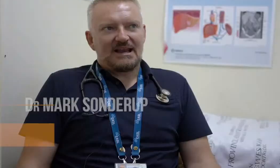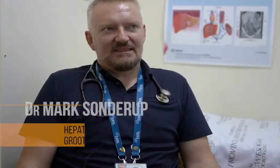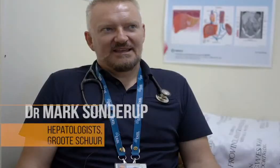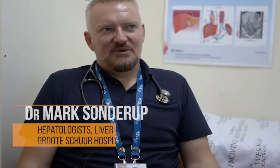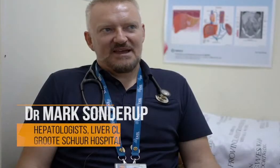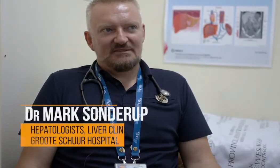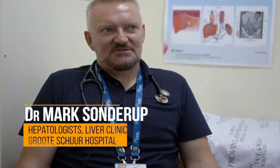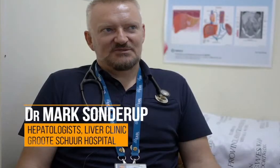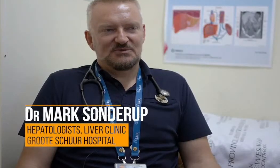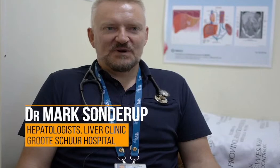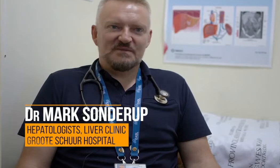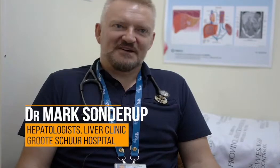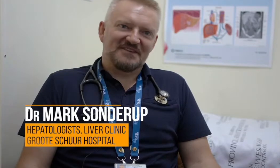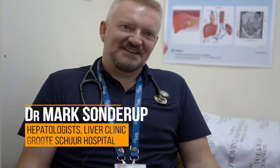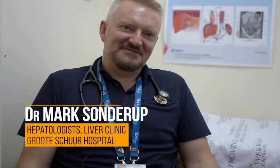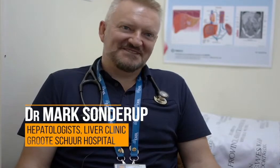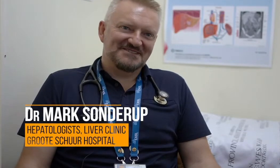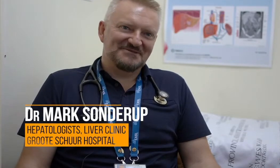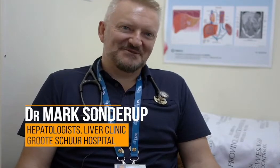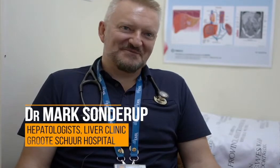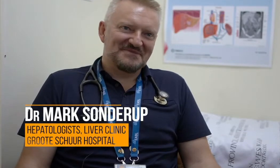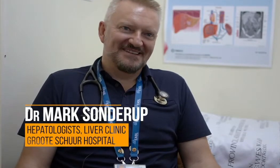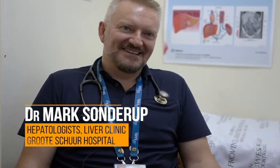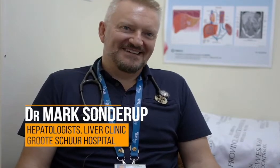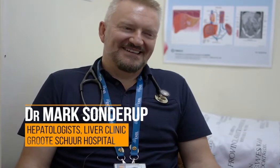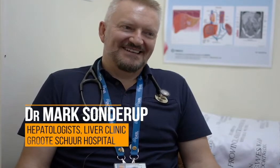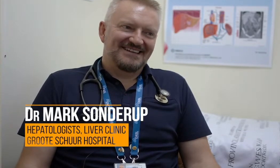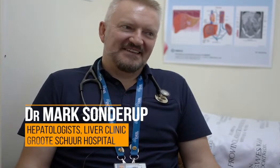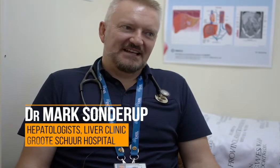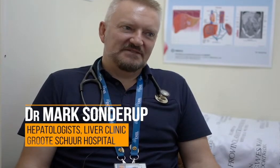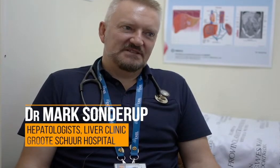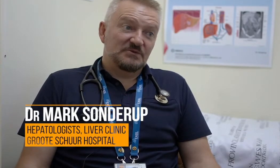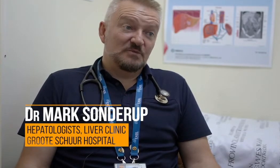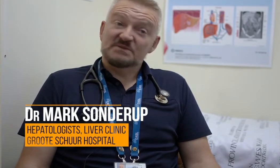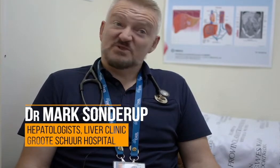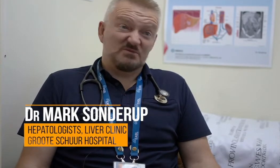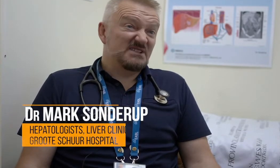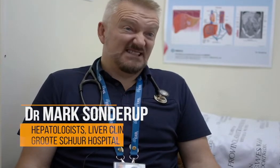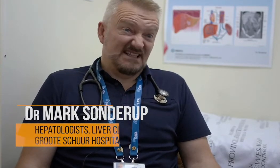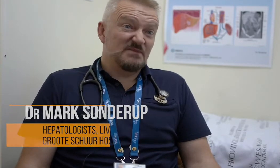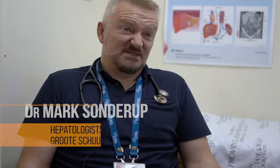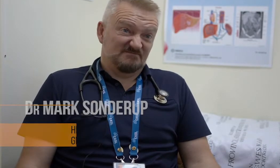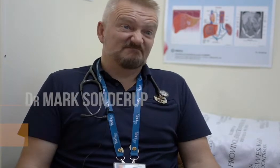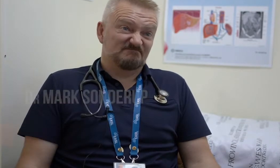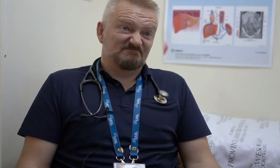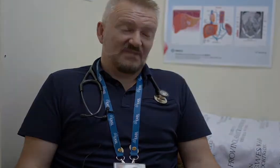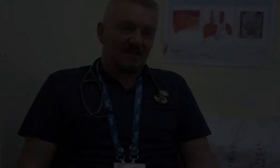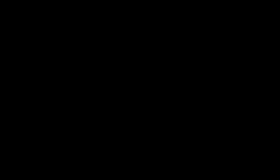And I think we have to talk about the elephant in the room. And the elephant in the room is probably stigma.